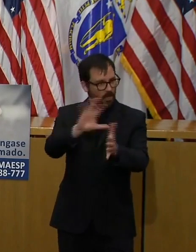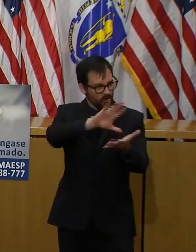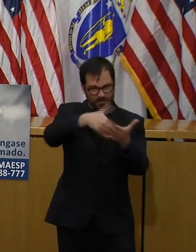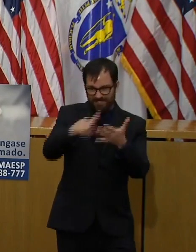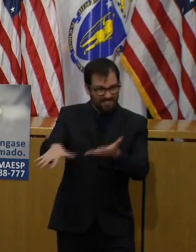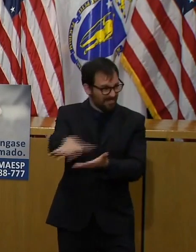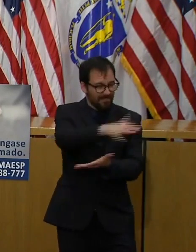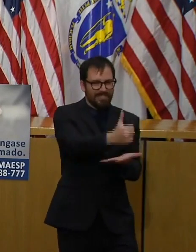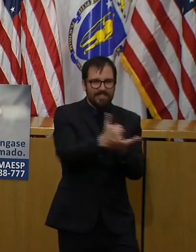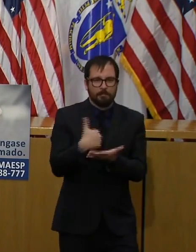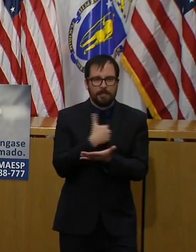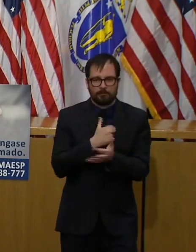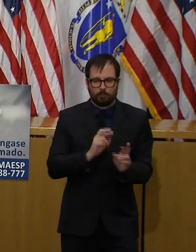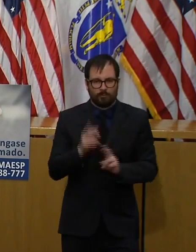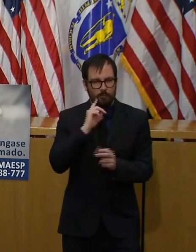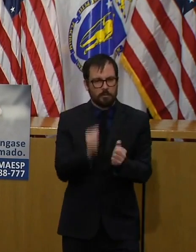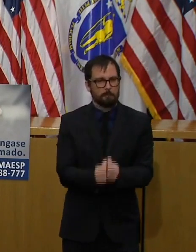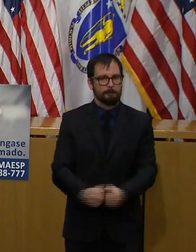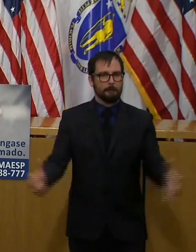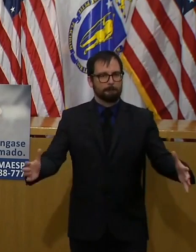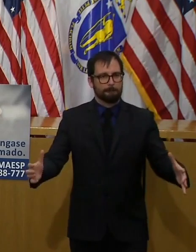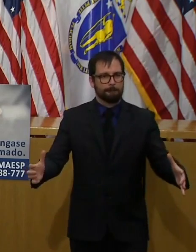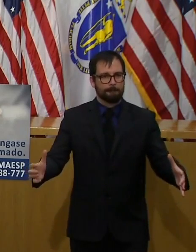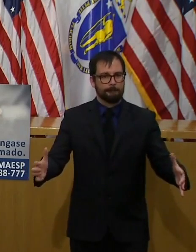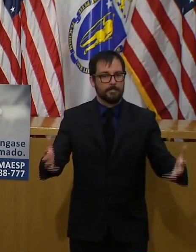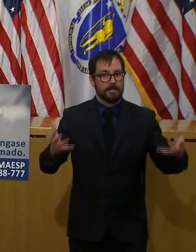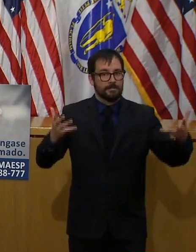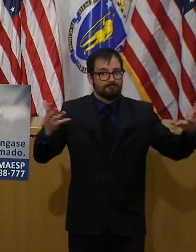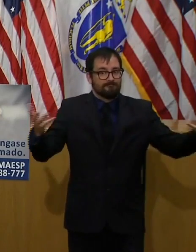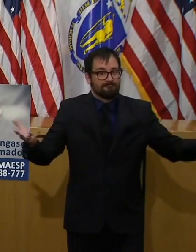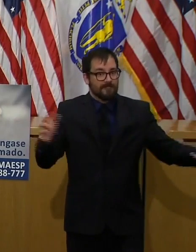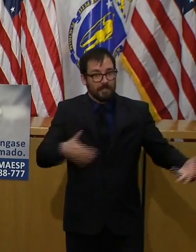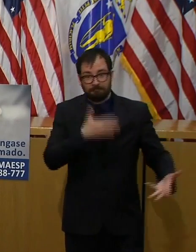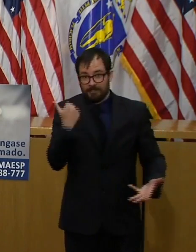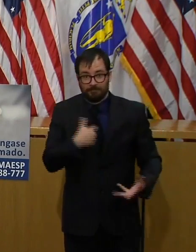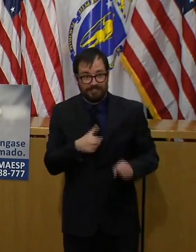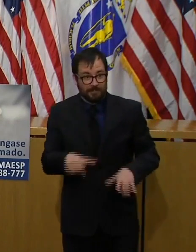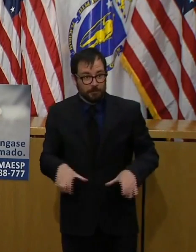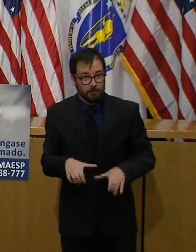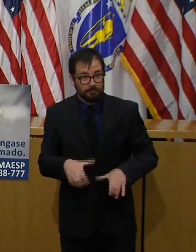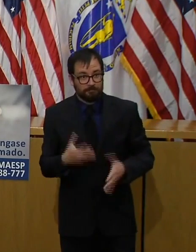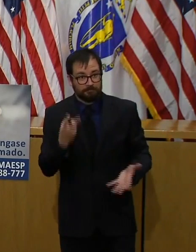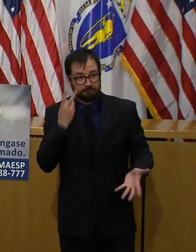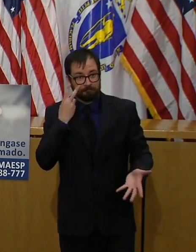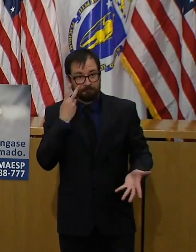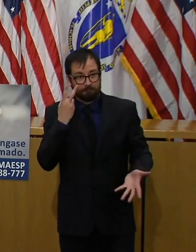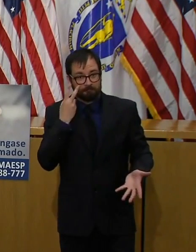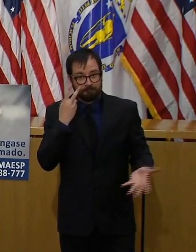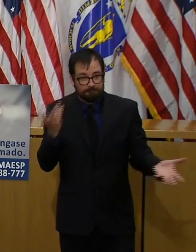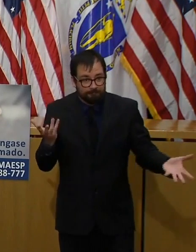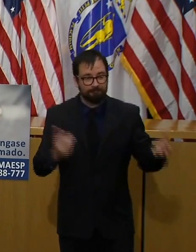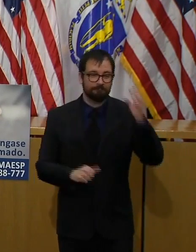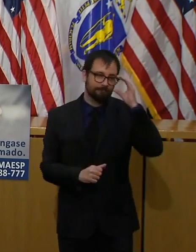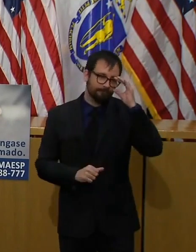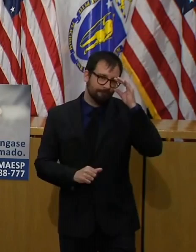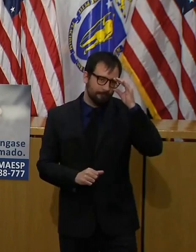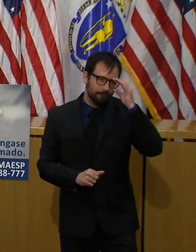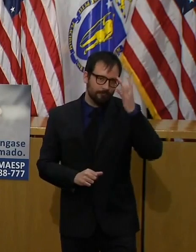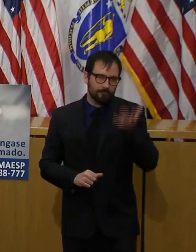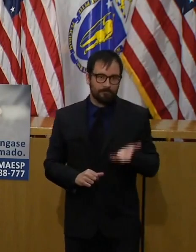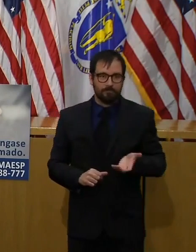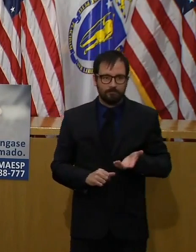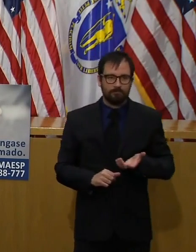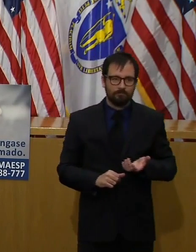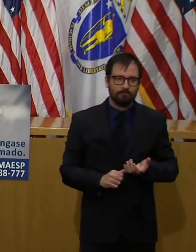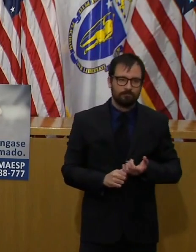But there's no question that part of that was about reducing in a pretty big way, in a pretty big